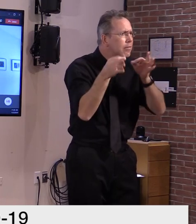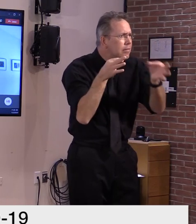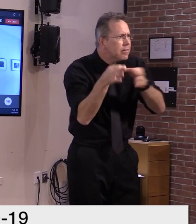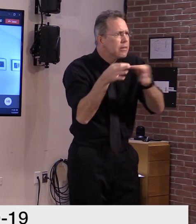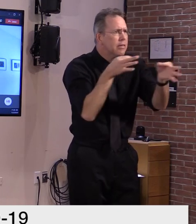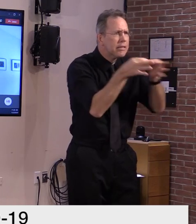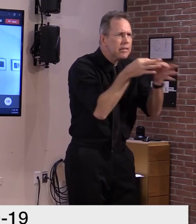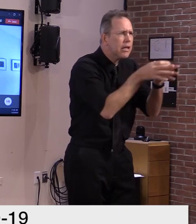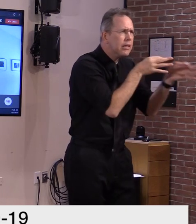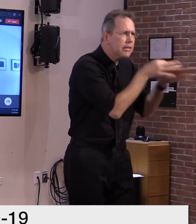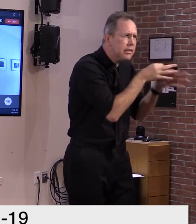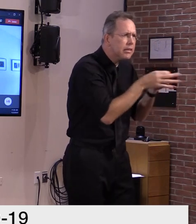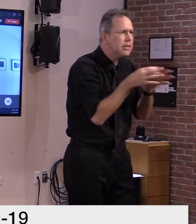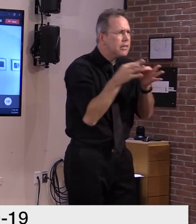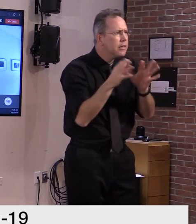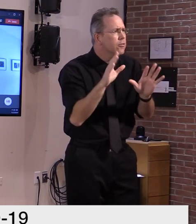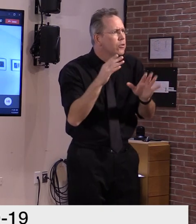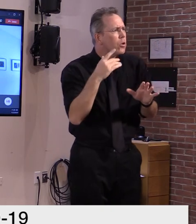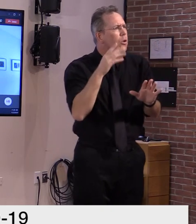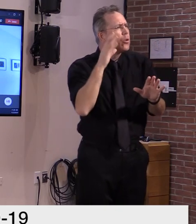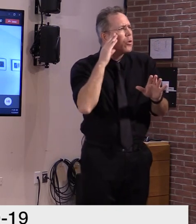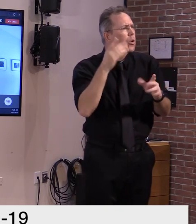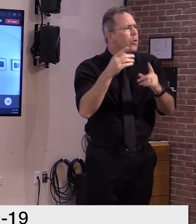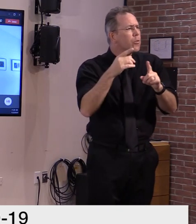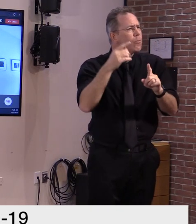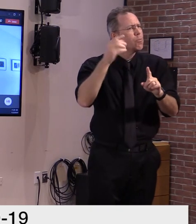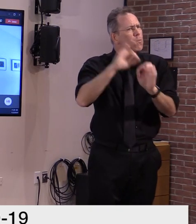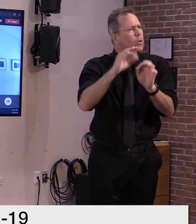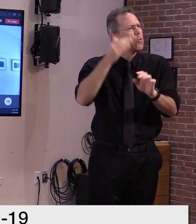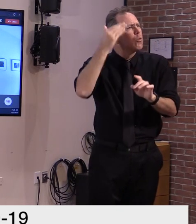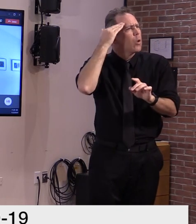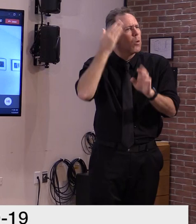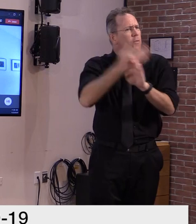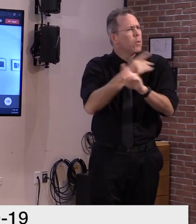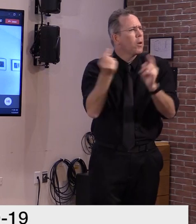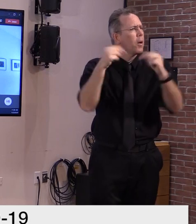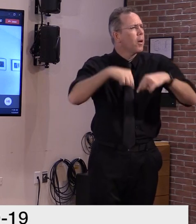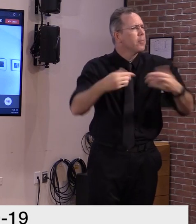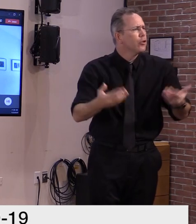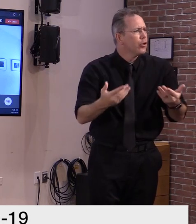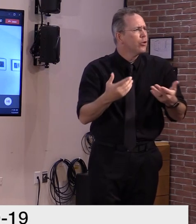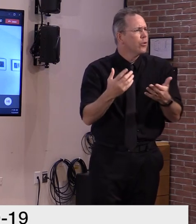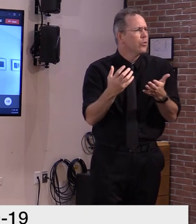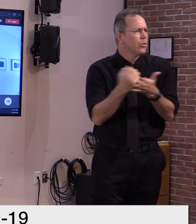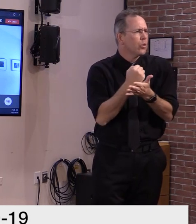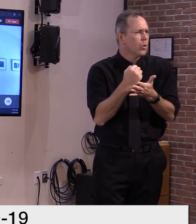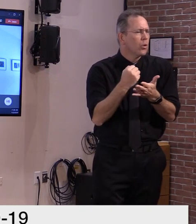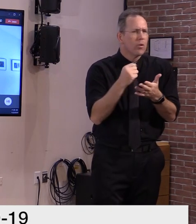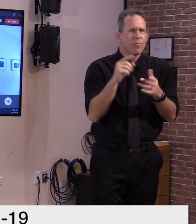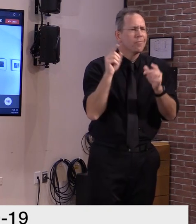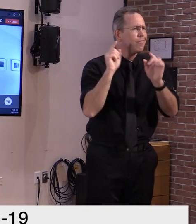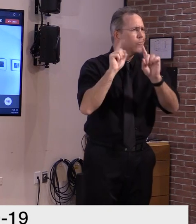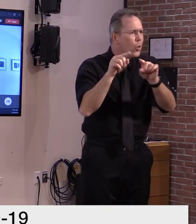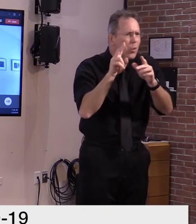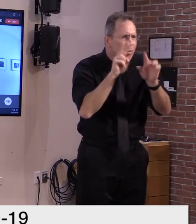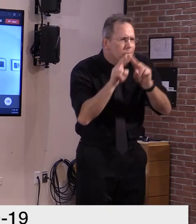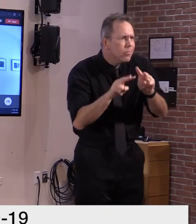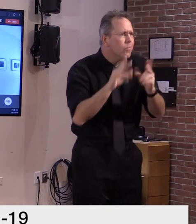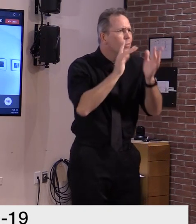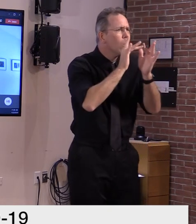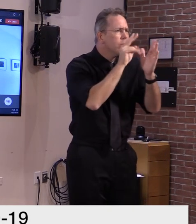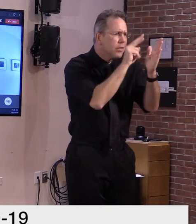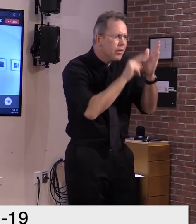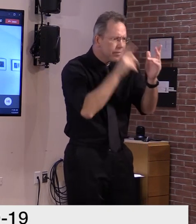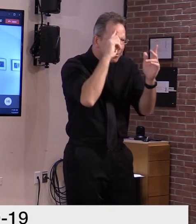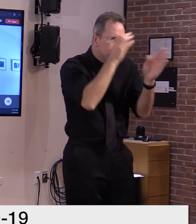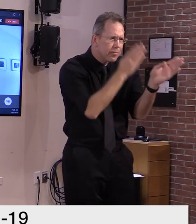visit VermontVacation.com to know how to visit Vermont safely and read the most up-to-date travel guidance. I need